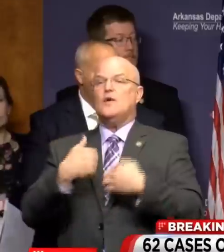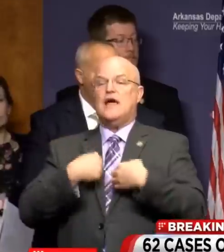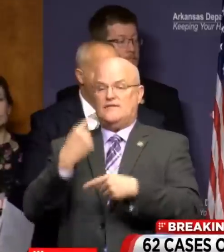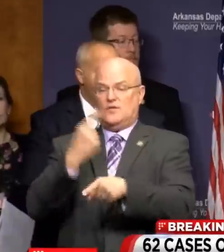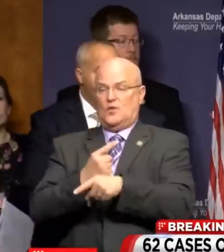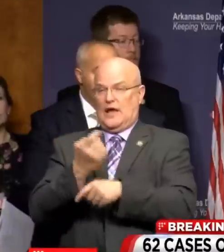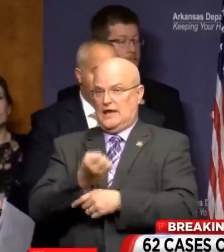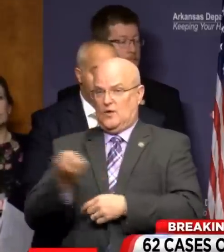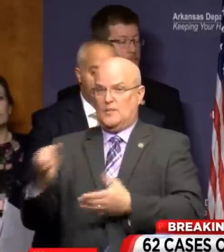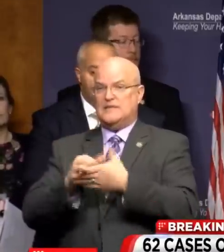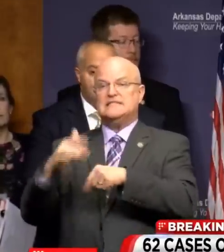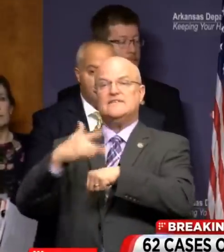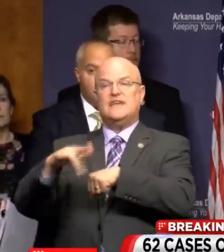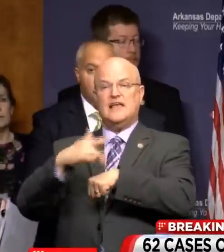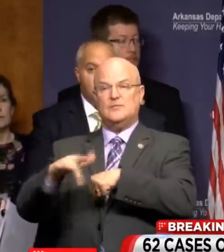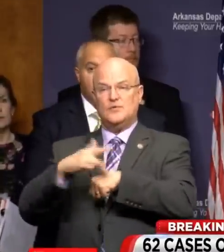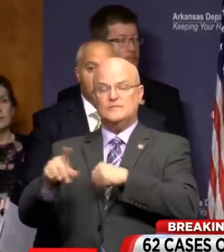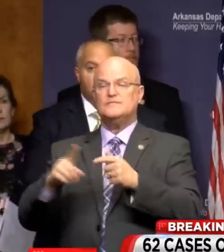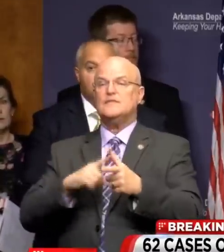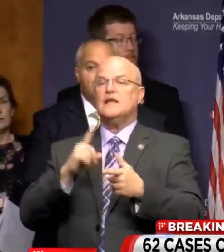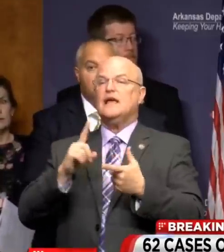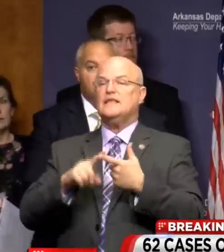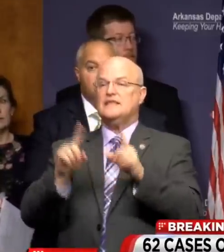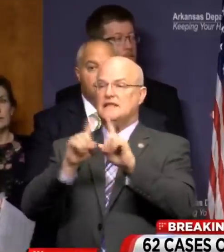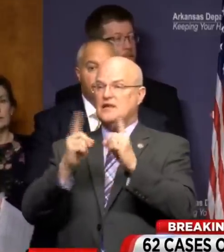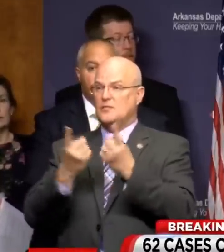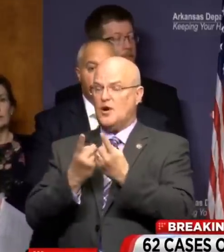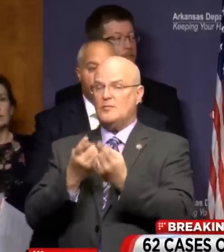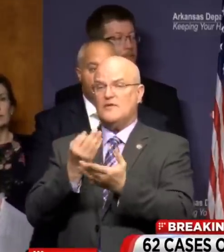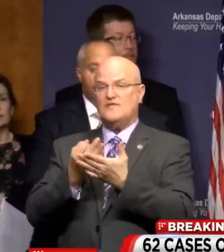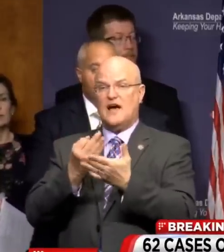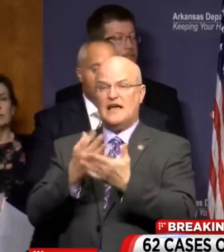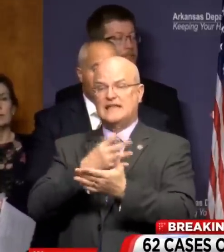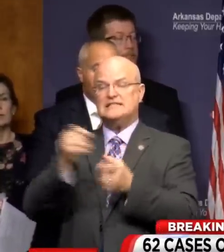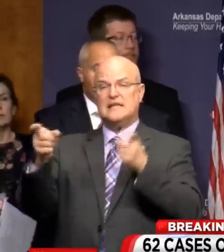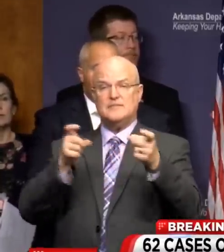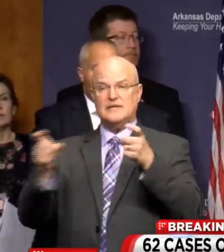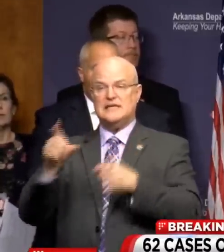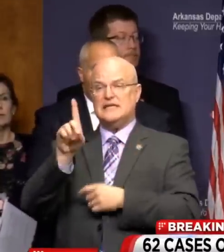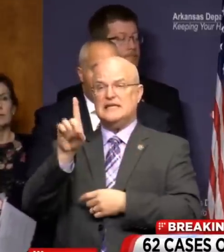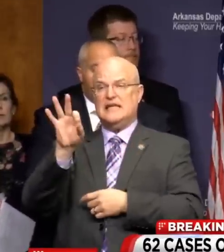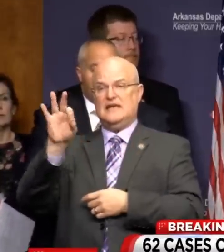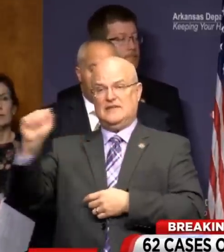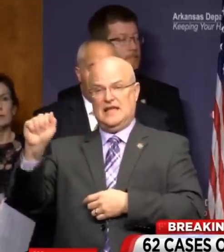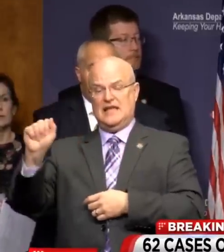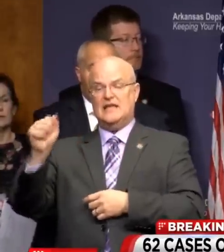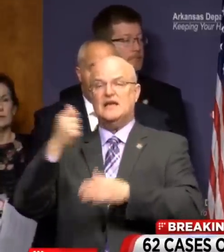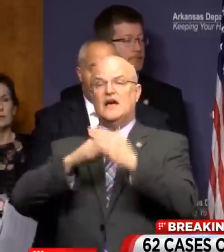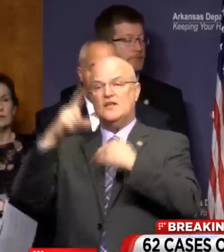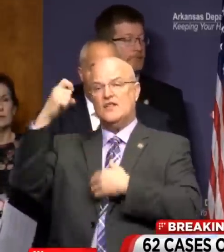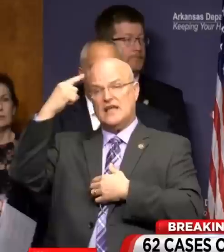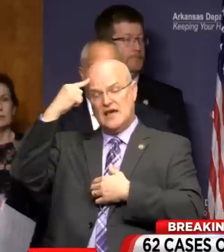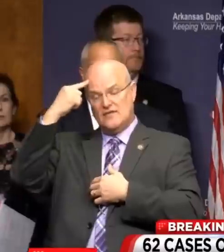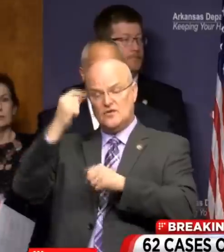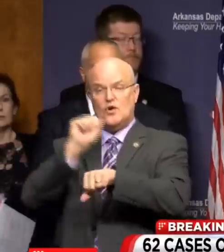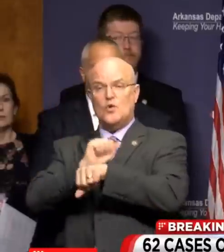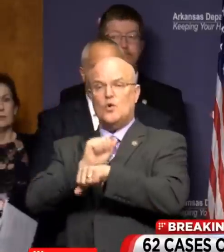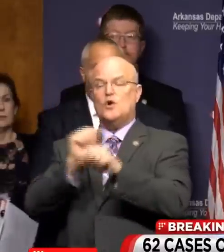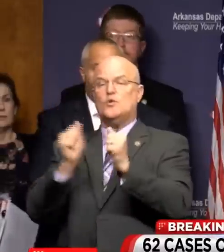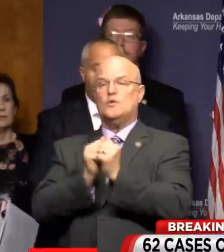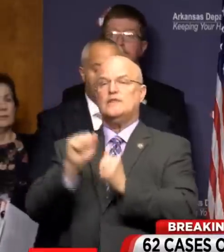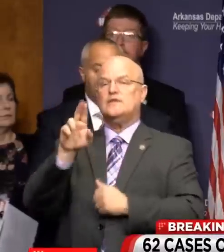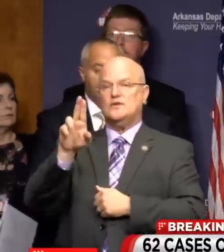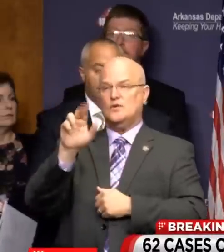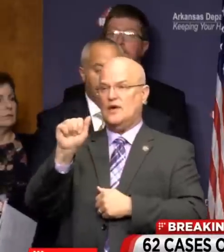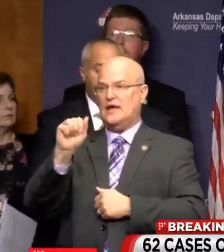right equipment that is available. And then the Department of Finance and Administration, under Governor Hutchinson's guidance, has worked with the